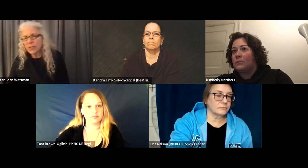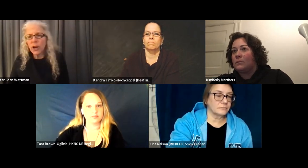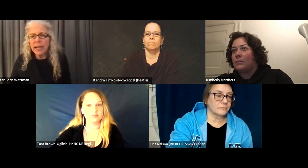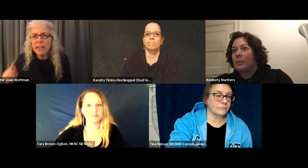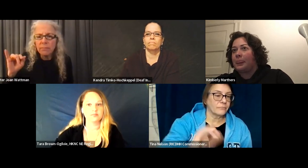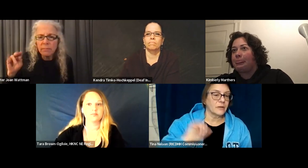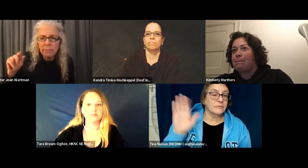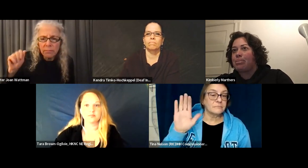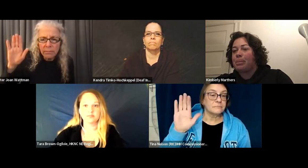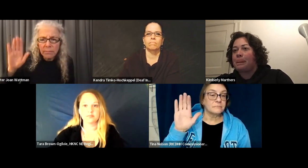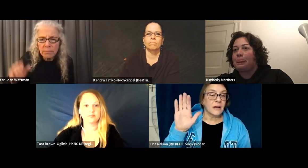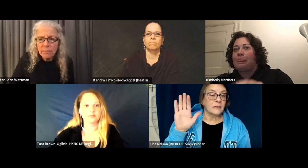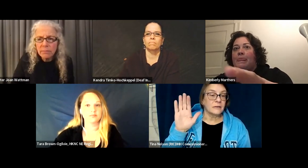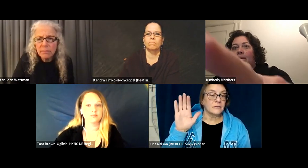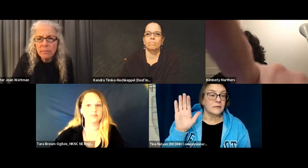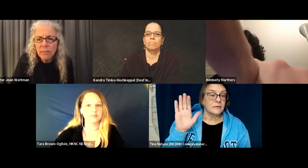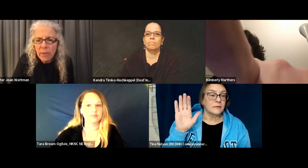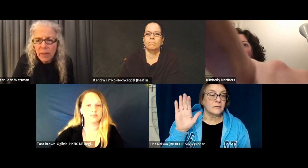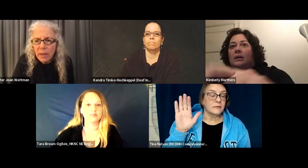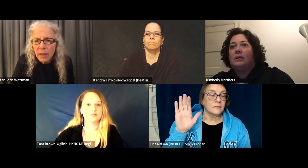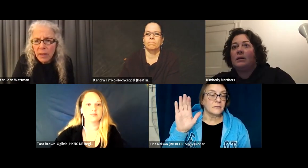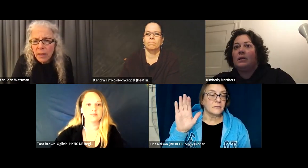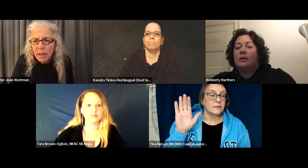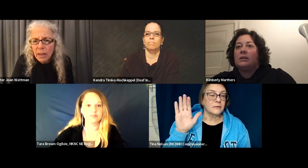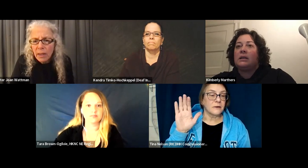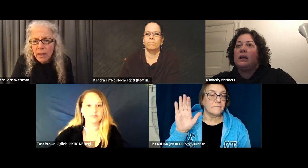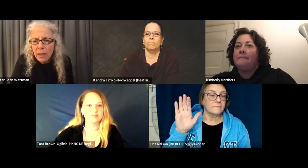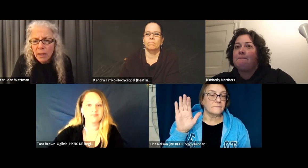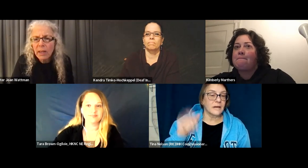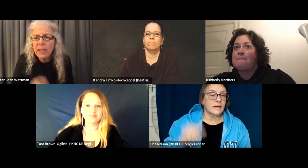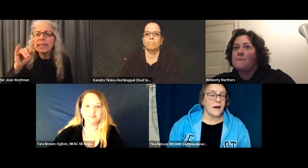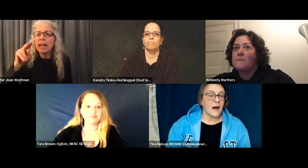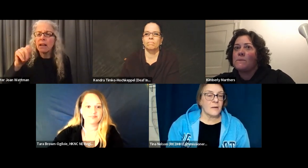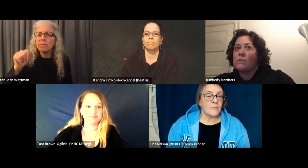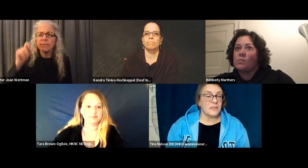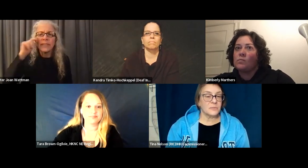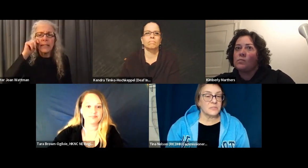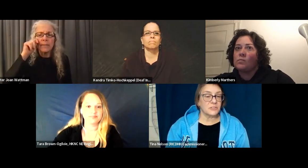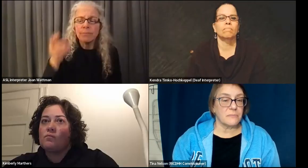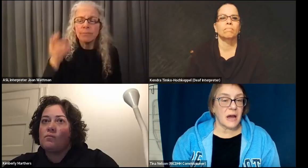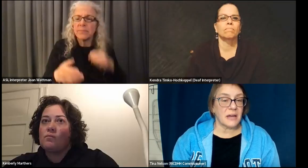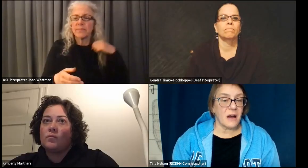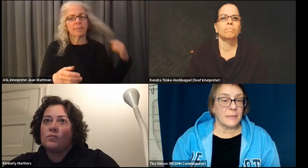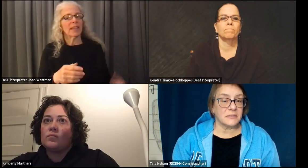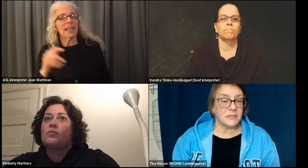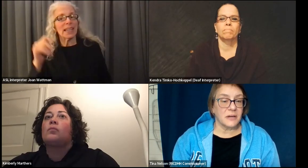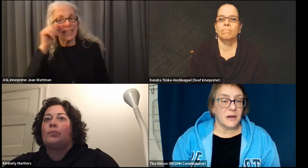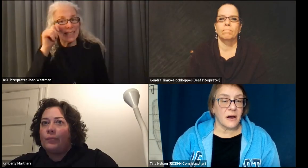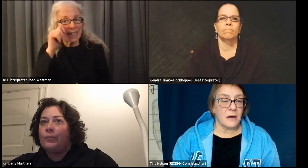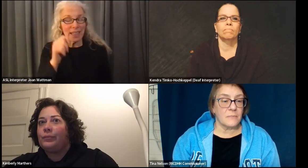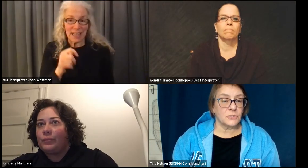Tina has her hand up. Let me see. Tina? This was actually my